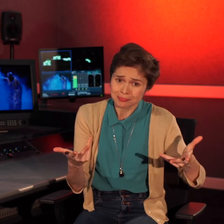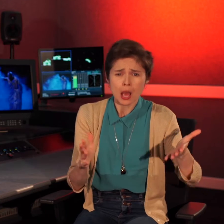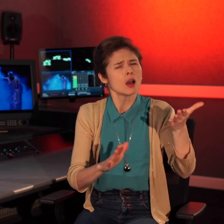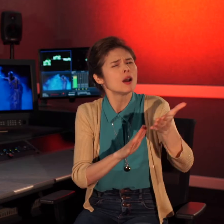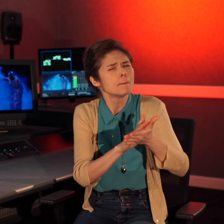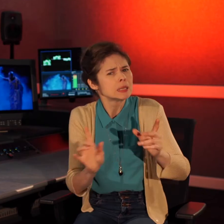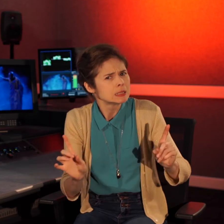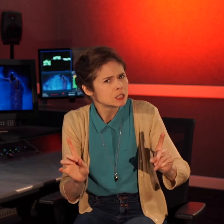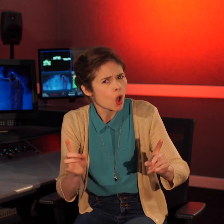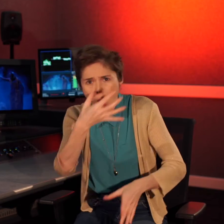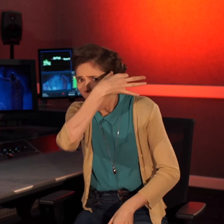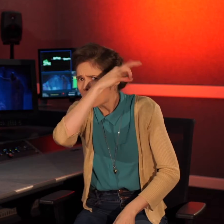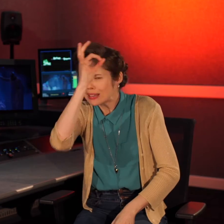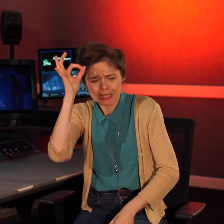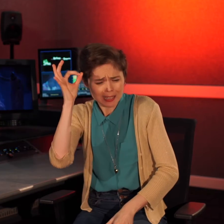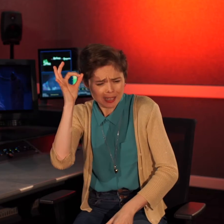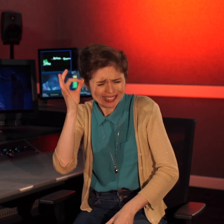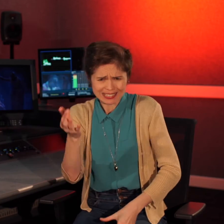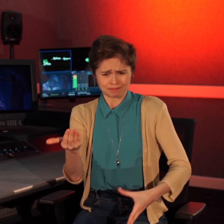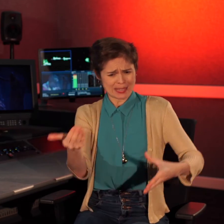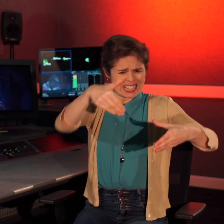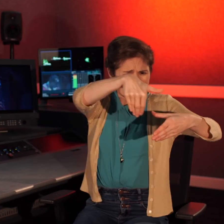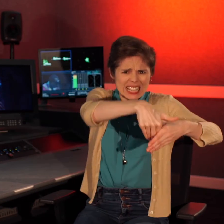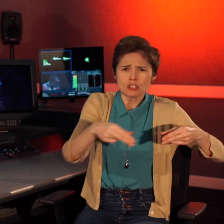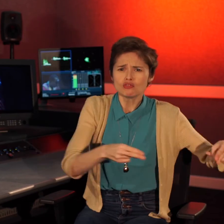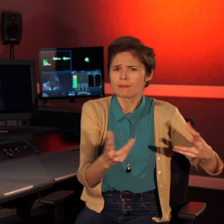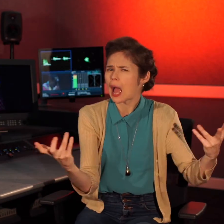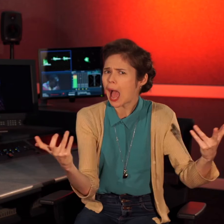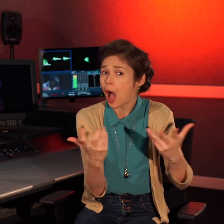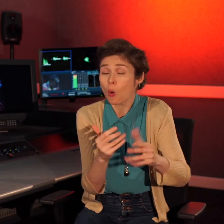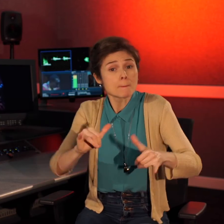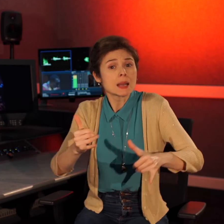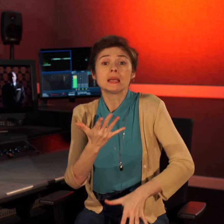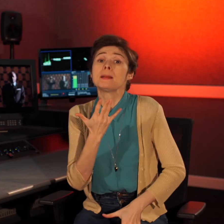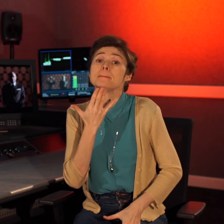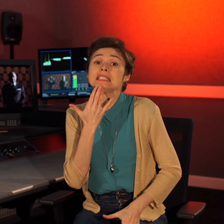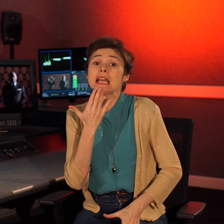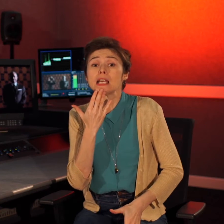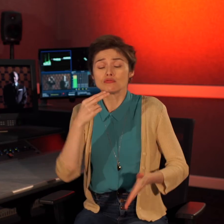And nobody knows whether her death was an accident